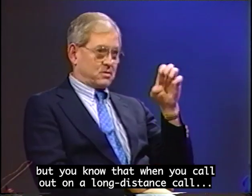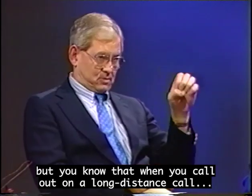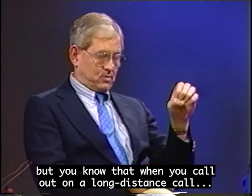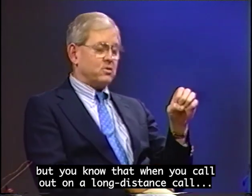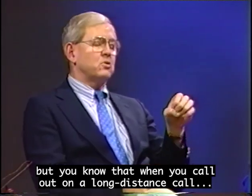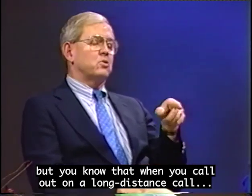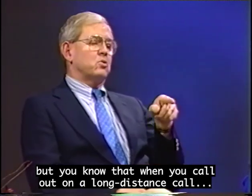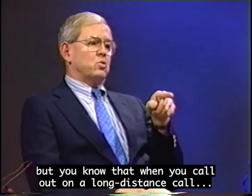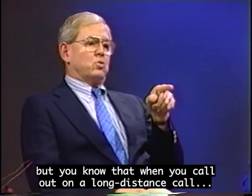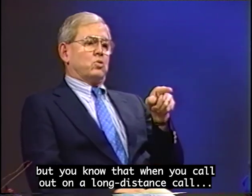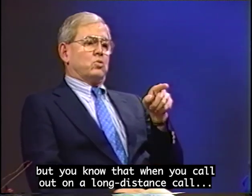long distance call,